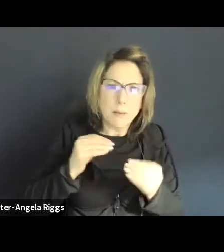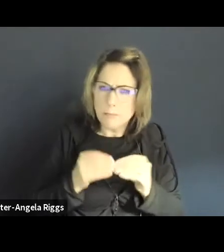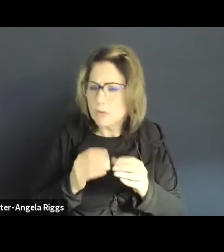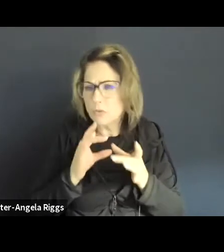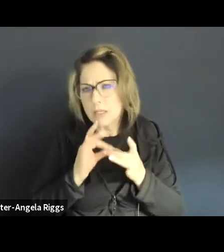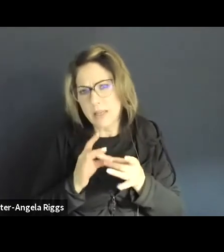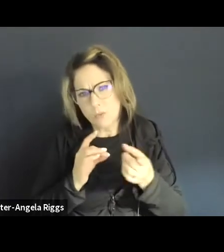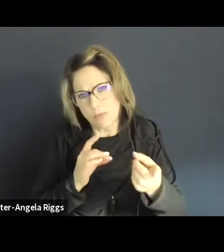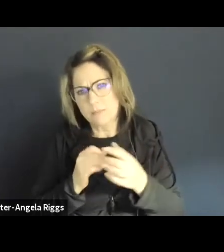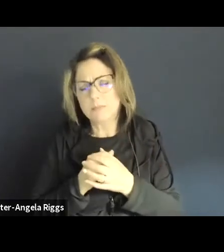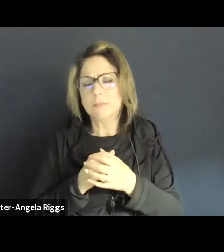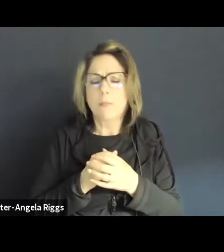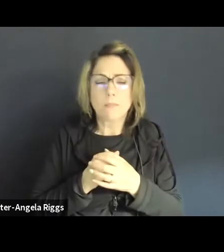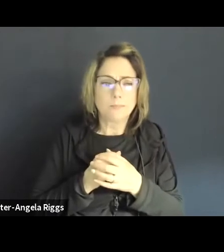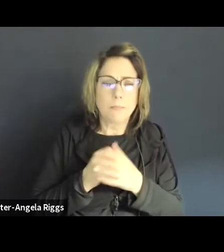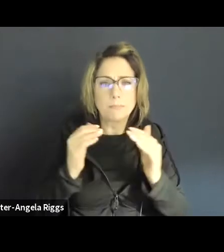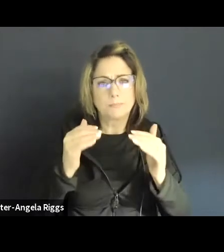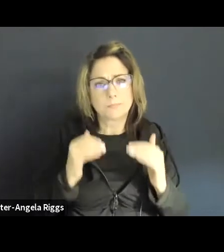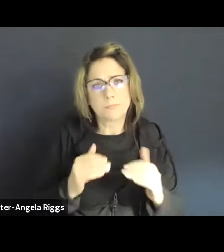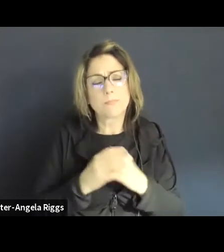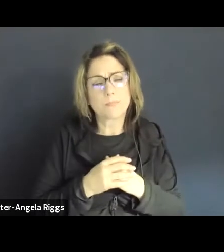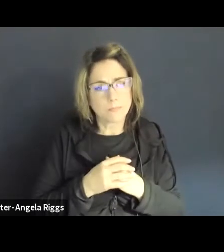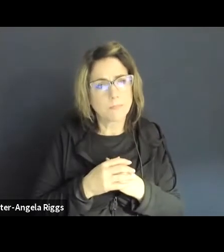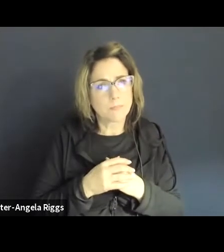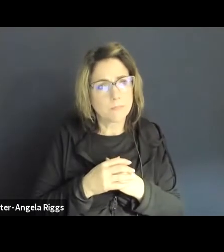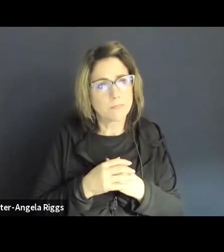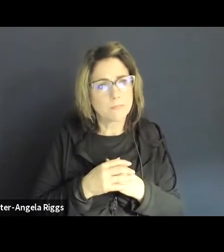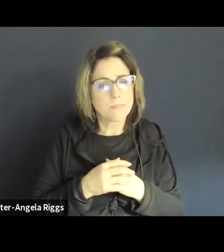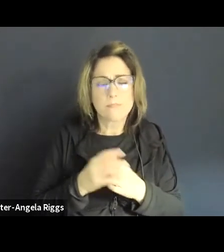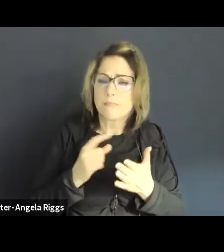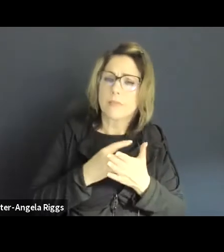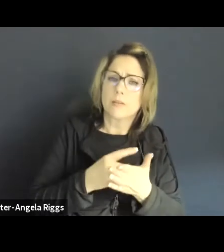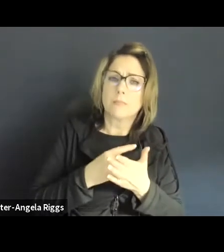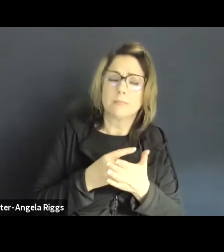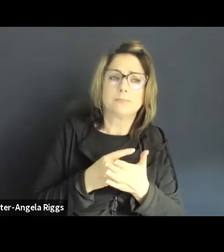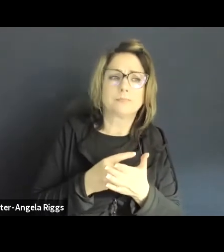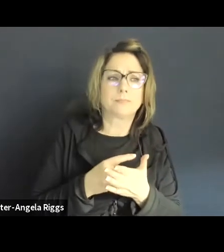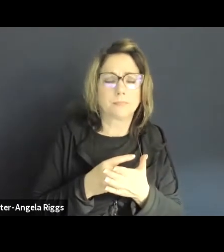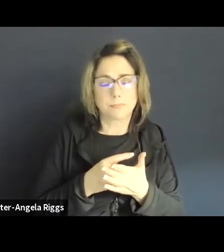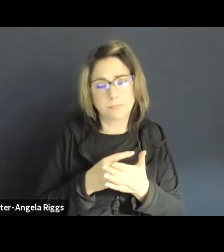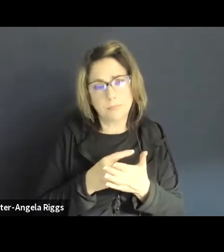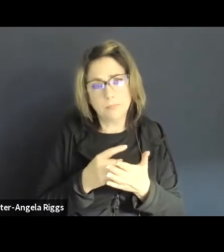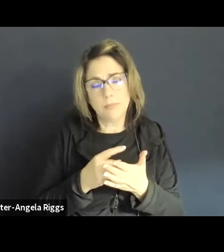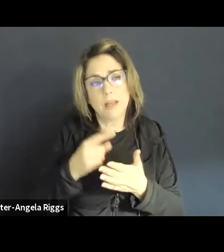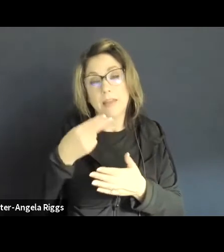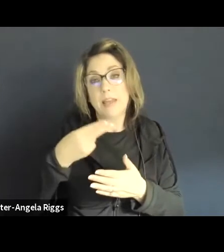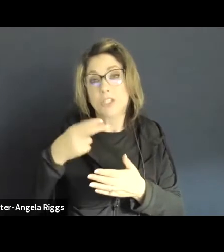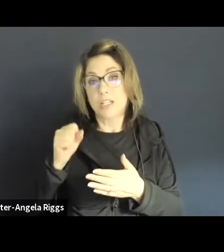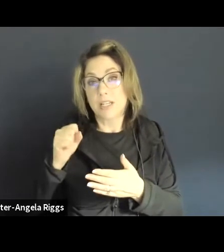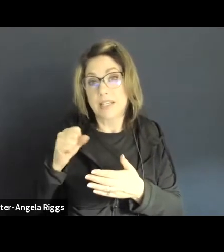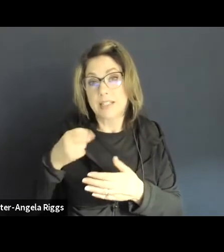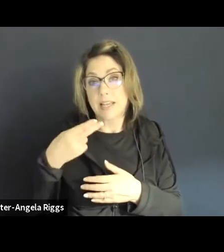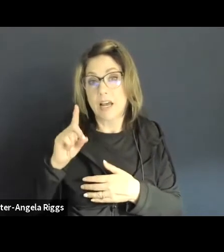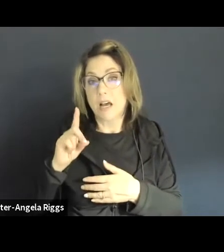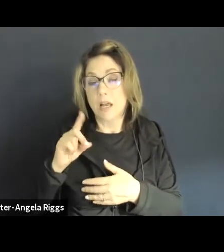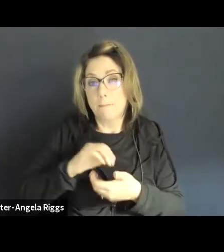it. Moving to the next slide, I want to talk about the HHS and HUD